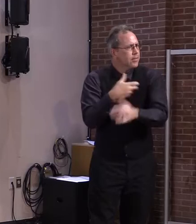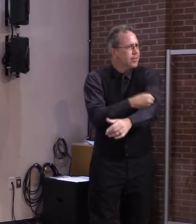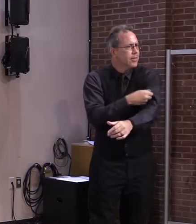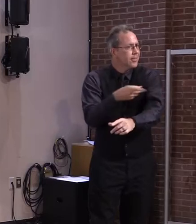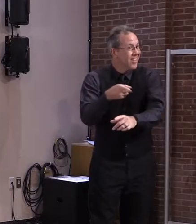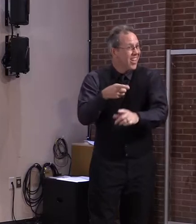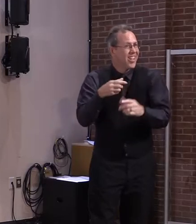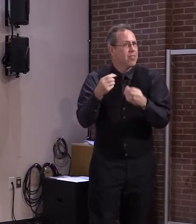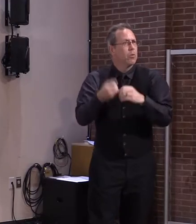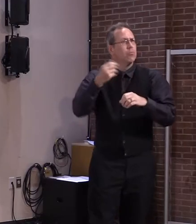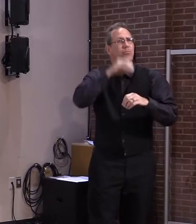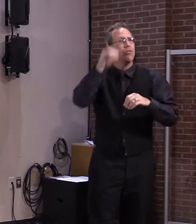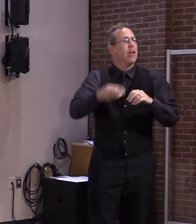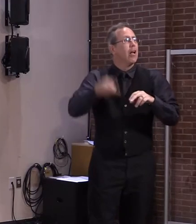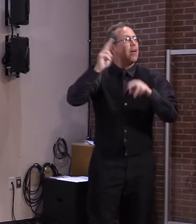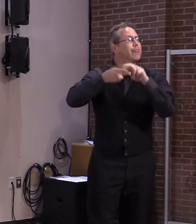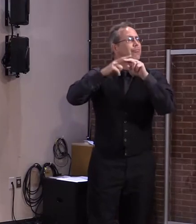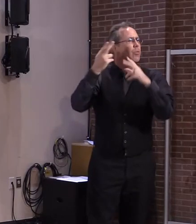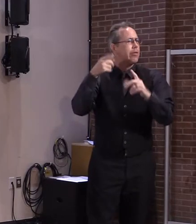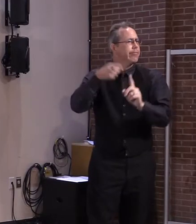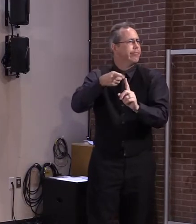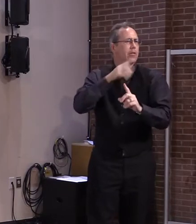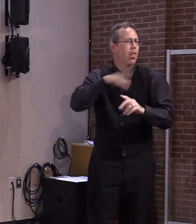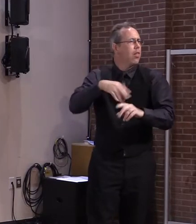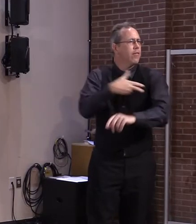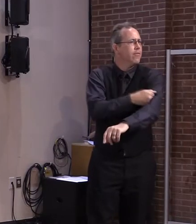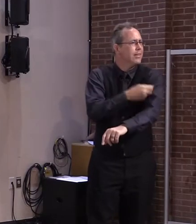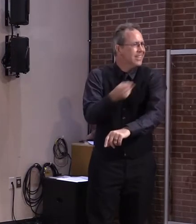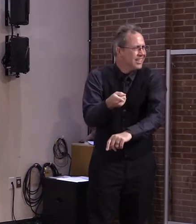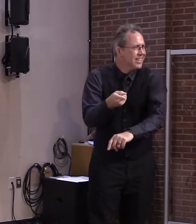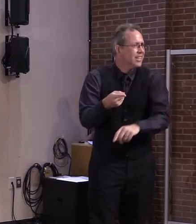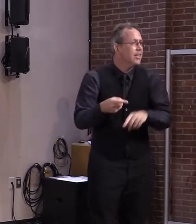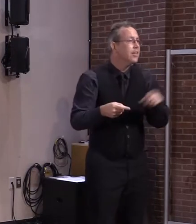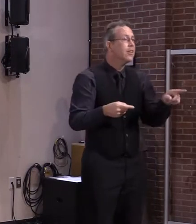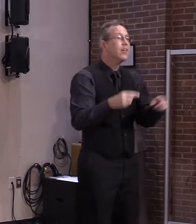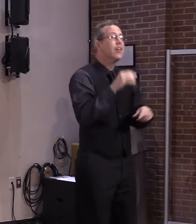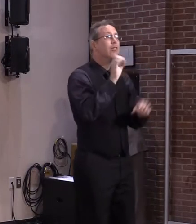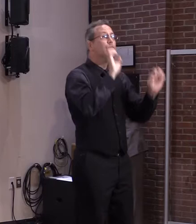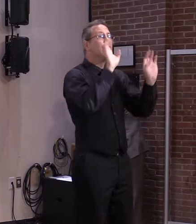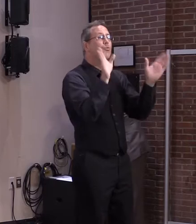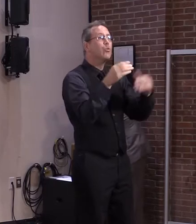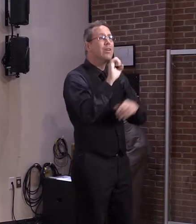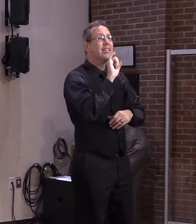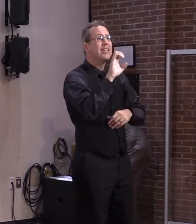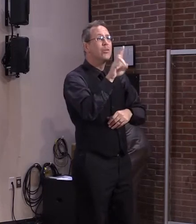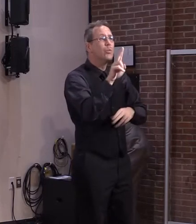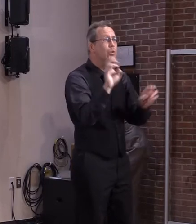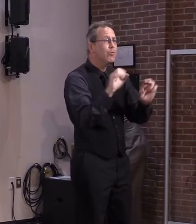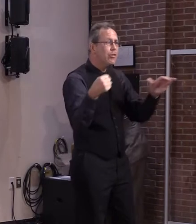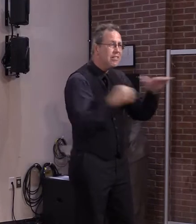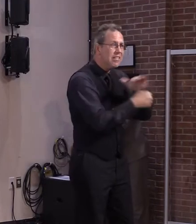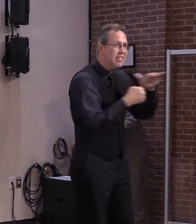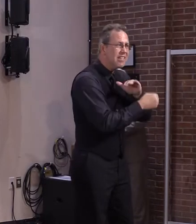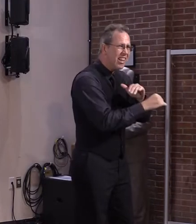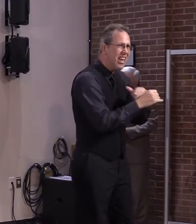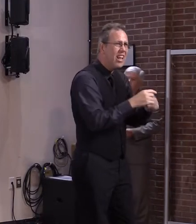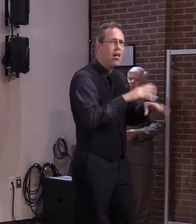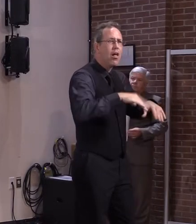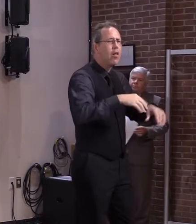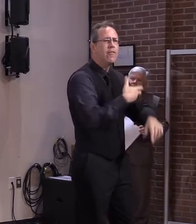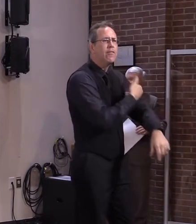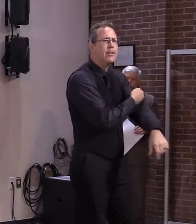ICU. For example, yesterday, of the 47 in the hospital, 46 were